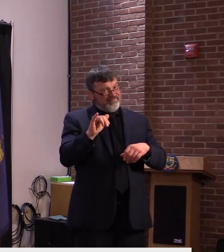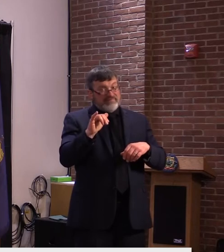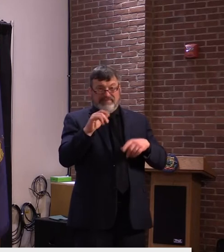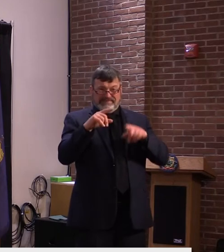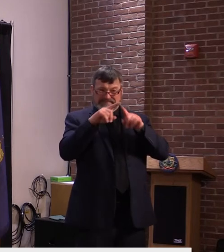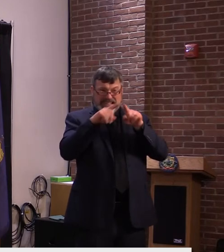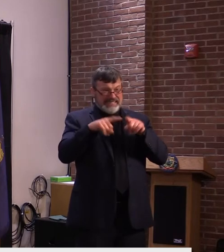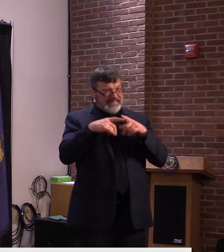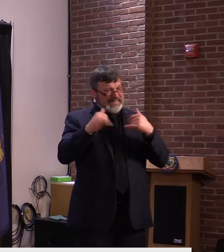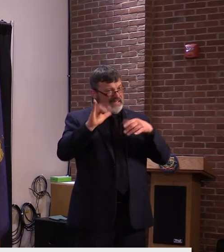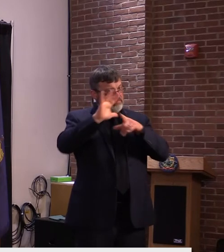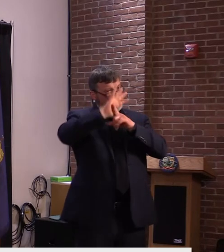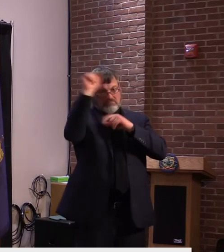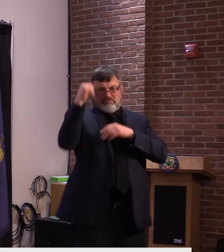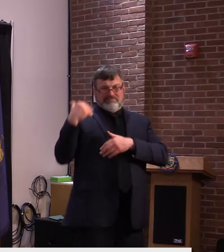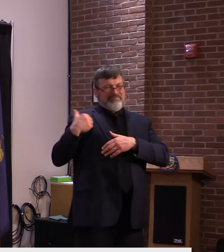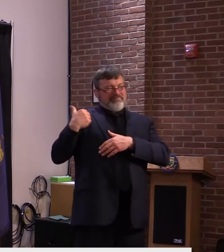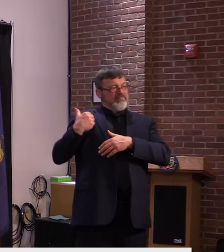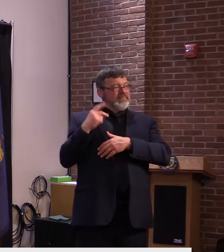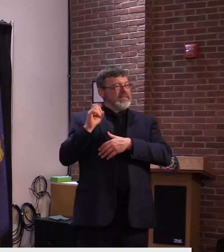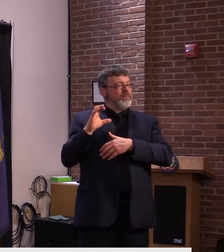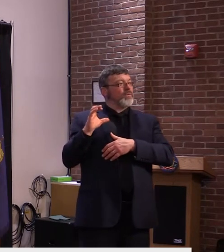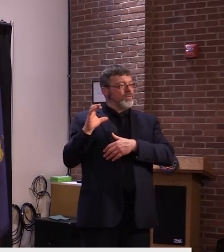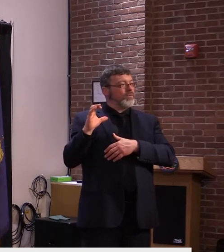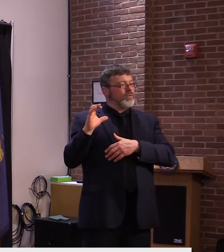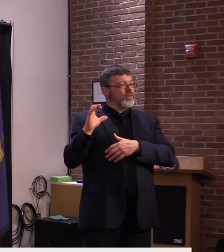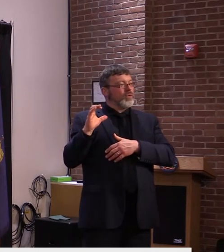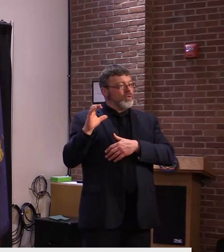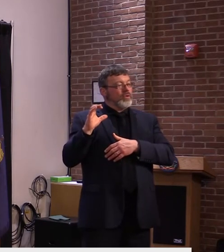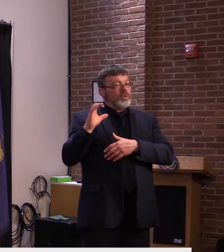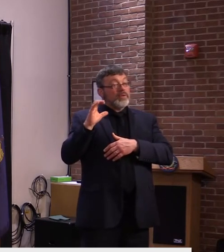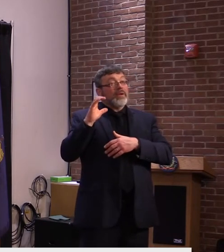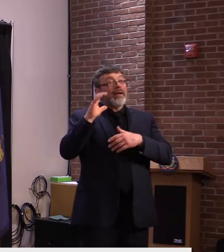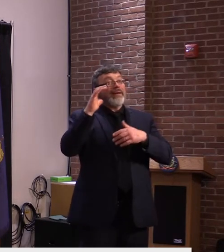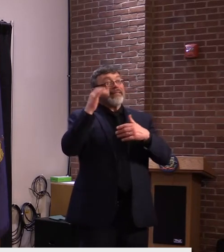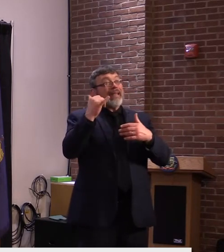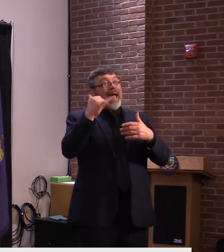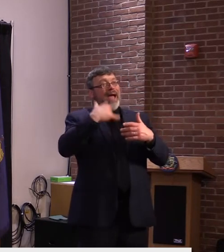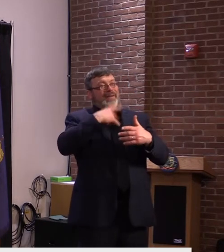still related to that Delta variant.